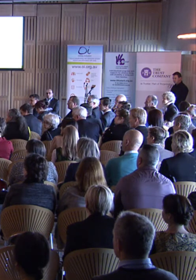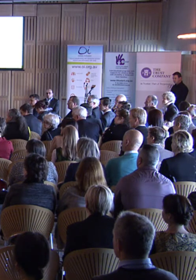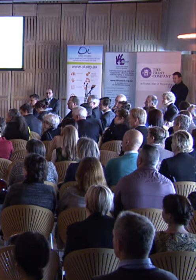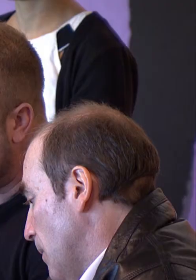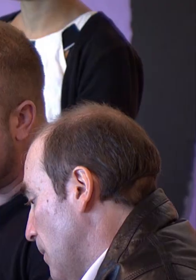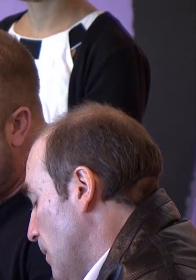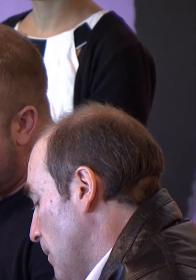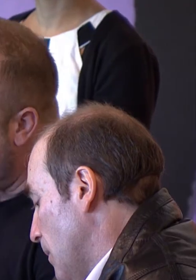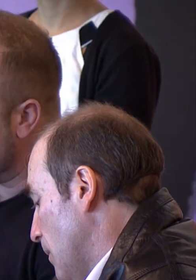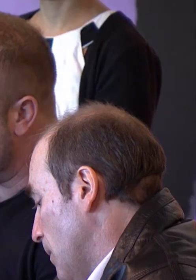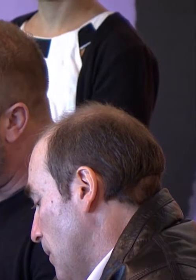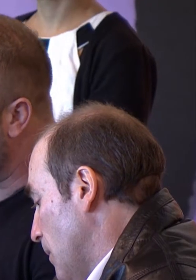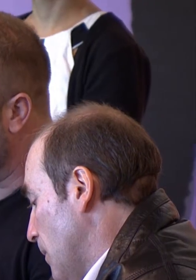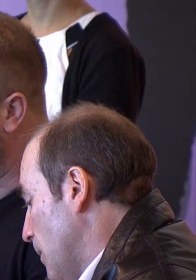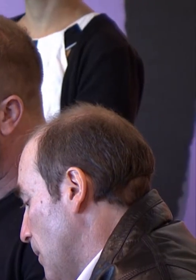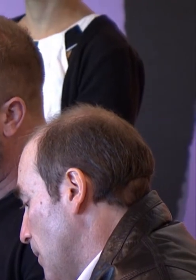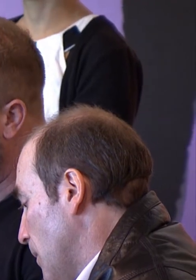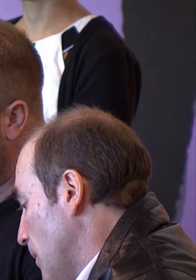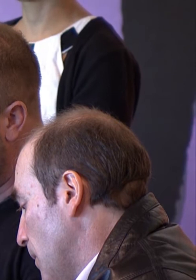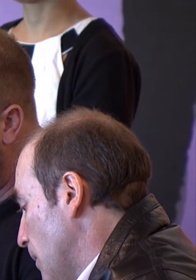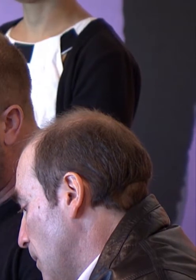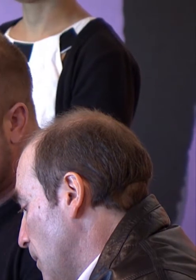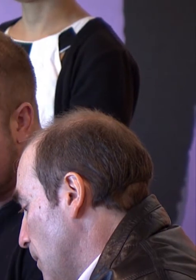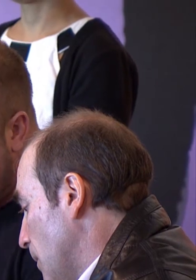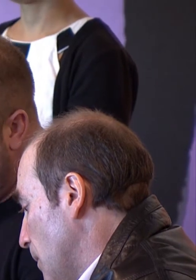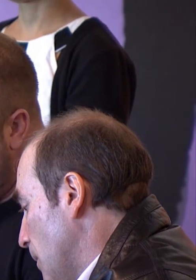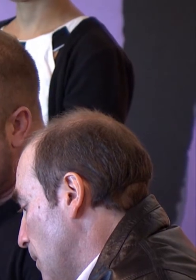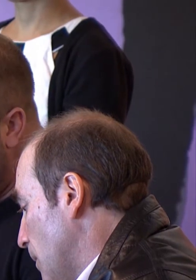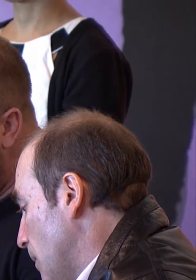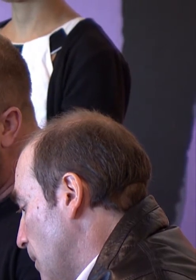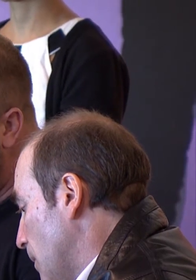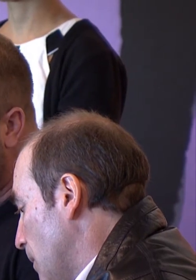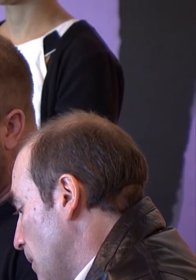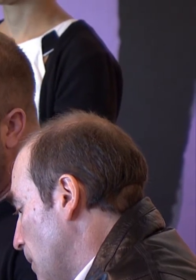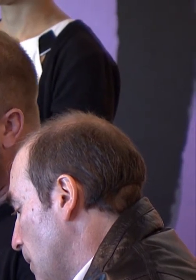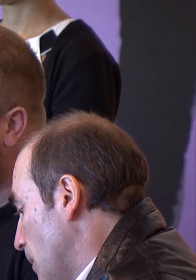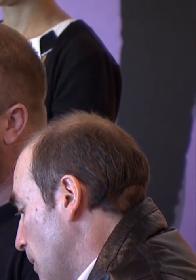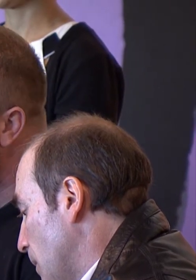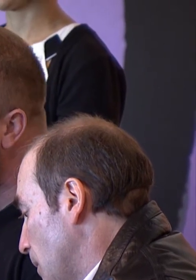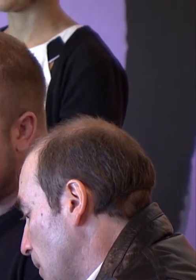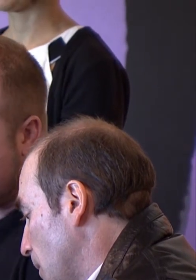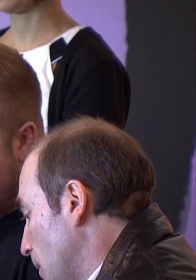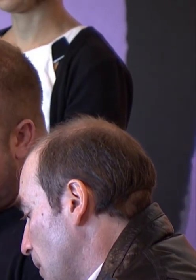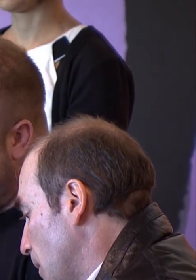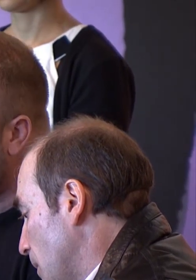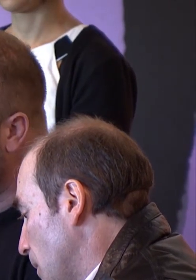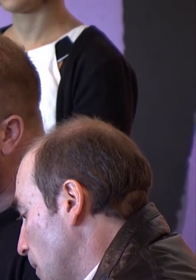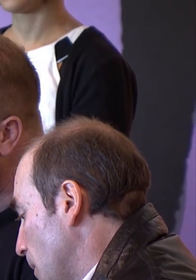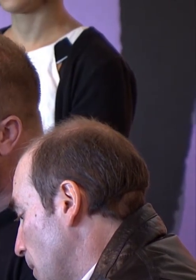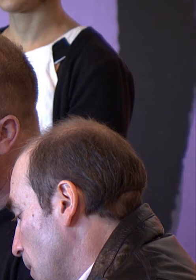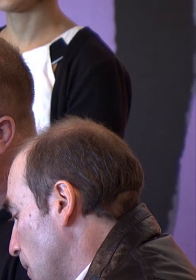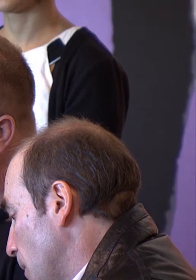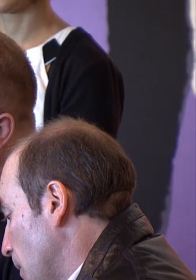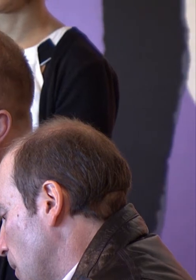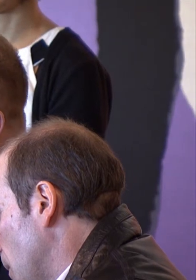the valleys. I'm the drought and flooding rain. I'm the rock, I'm the sky. I'm the